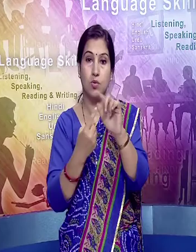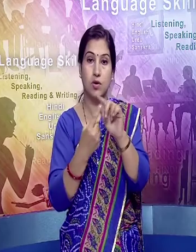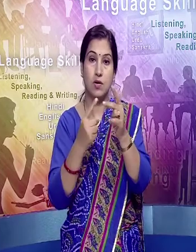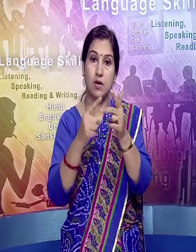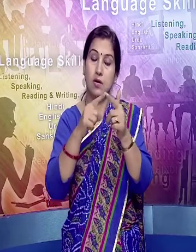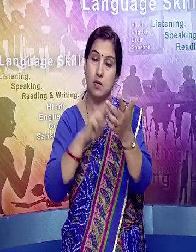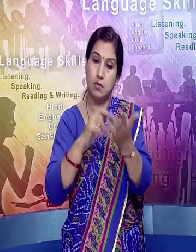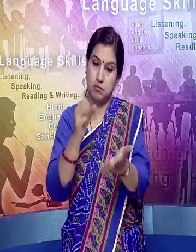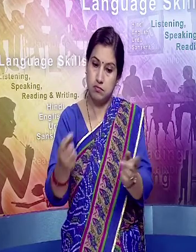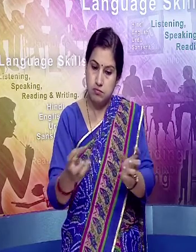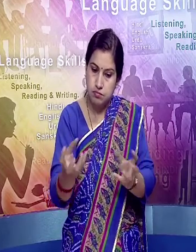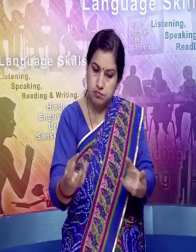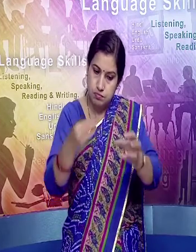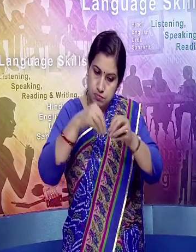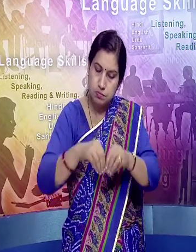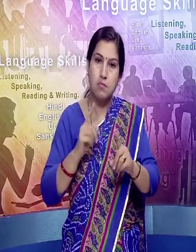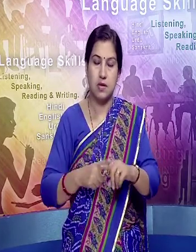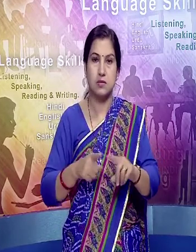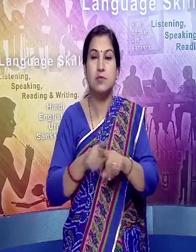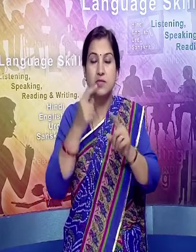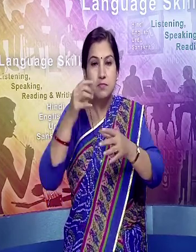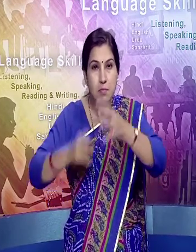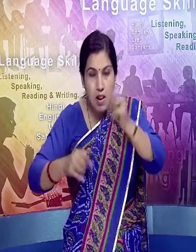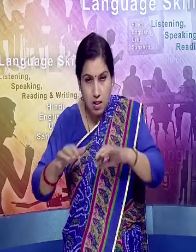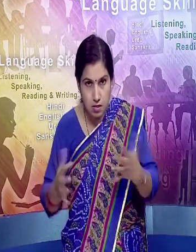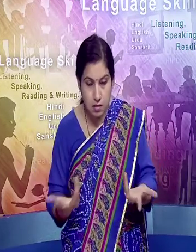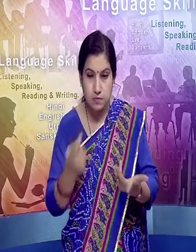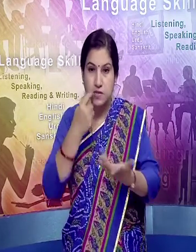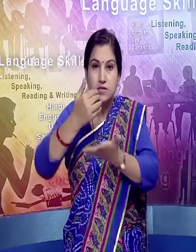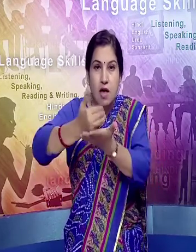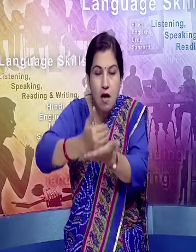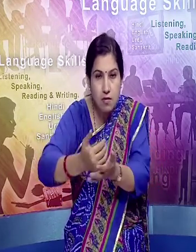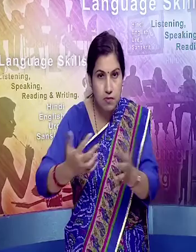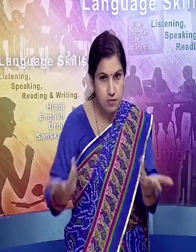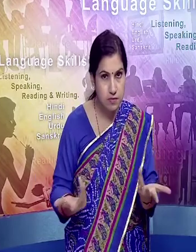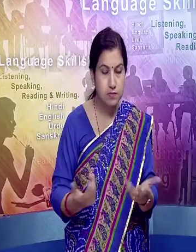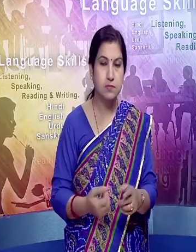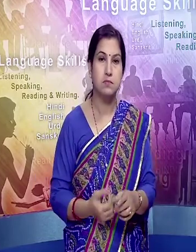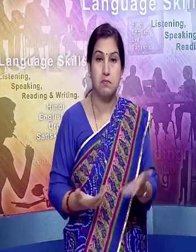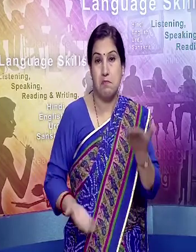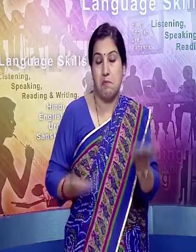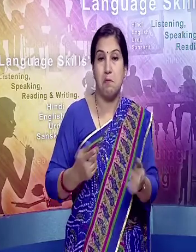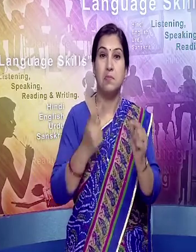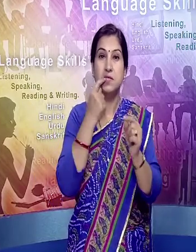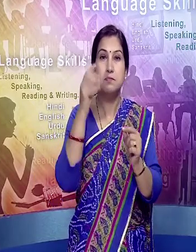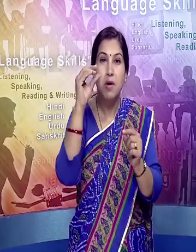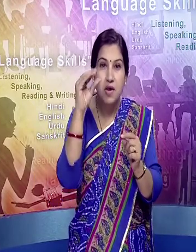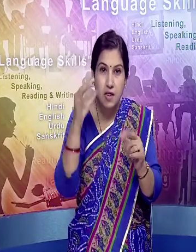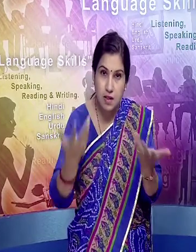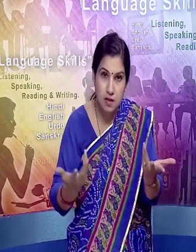It may be the milk, it may be the curd, it may be the paneer, it may